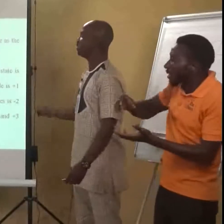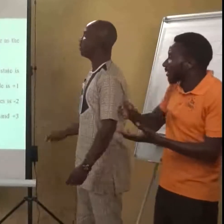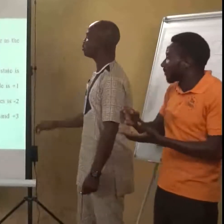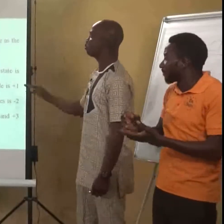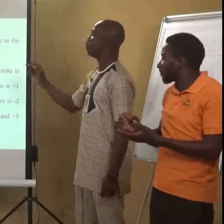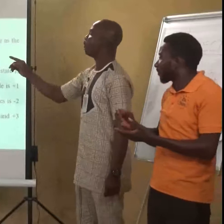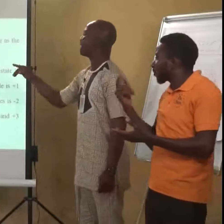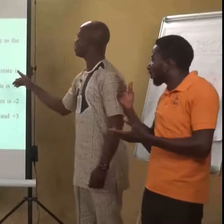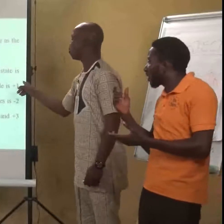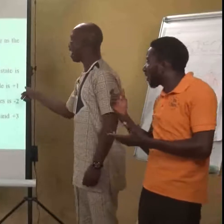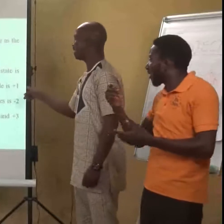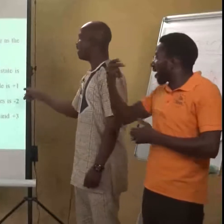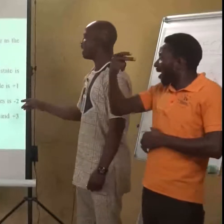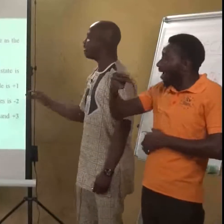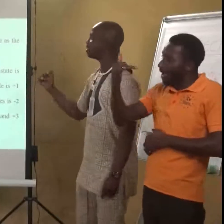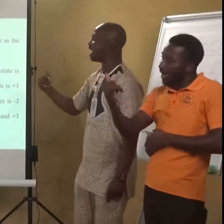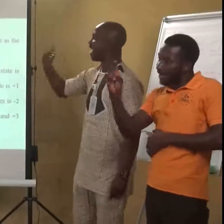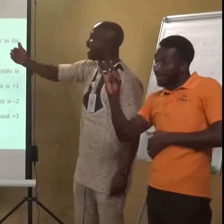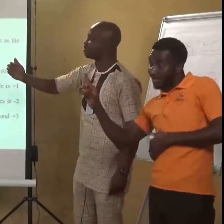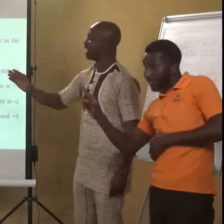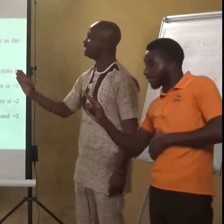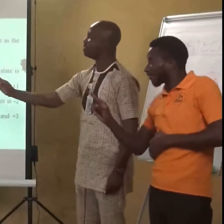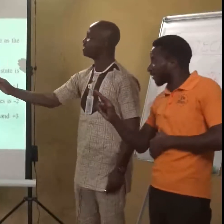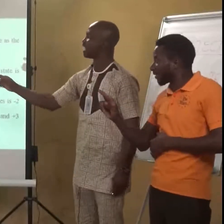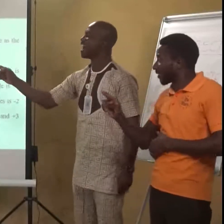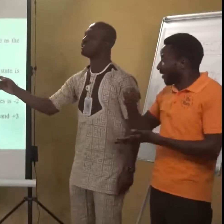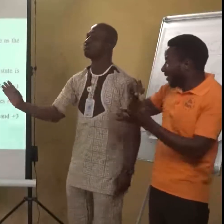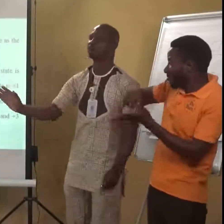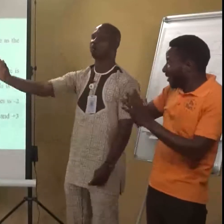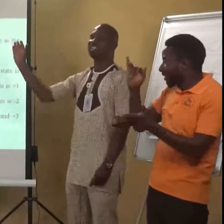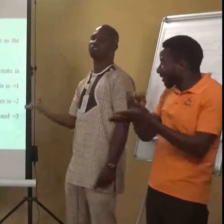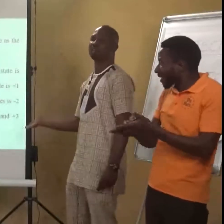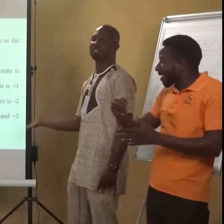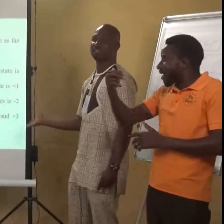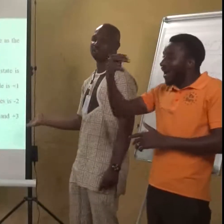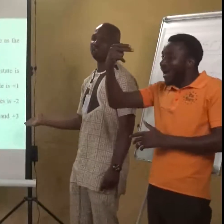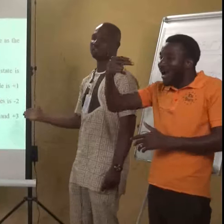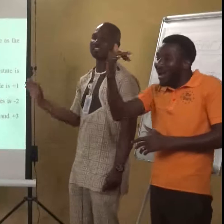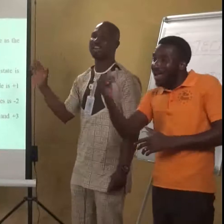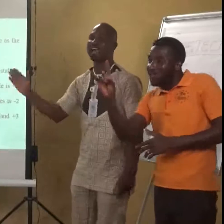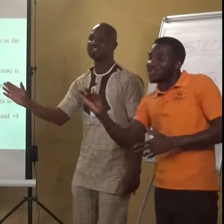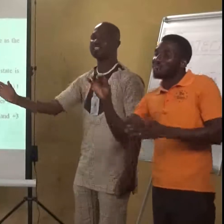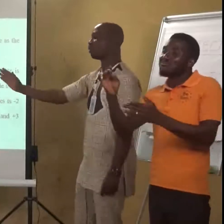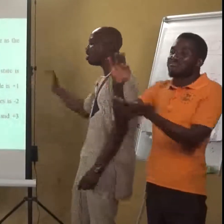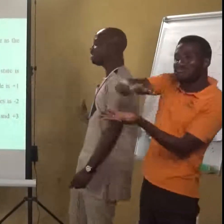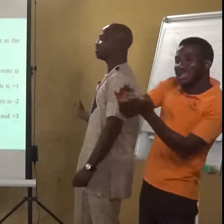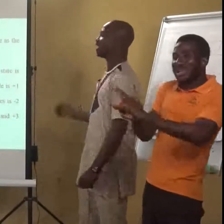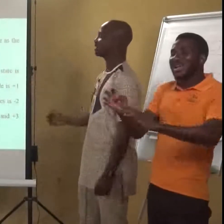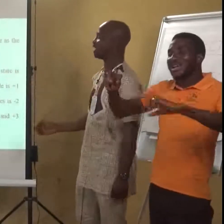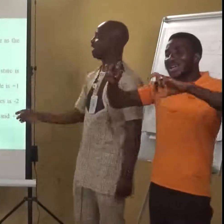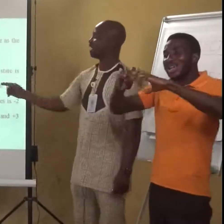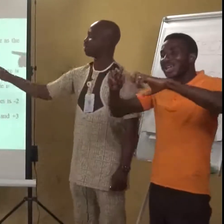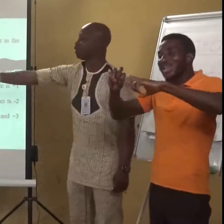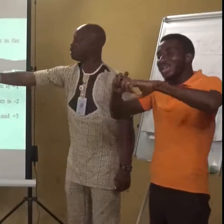is equals to +1. Now when you say a hydride, it means that hydrogen becomes electronegative. You can see that hydrogen is on the left-hand